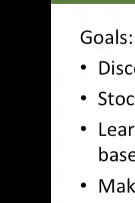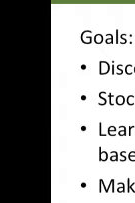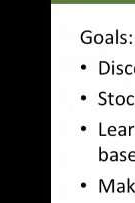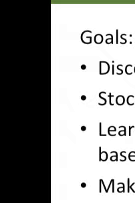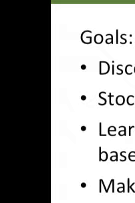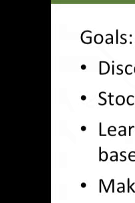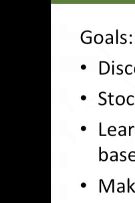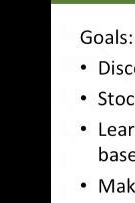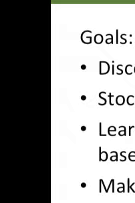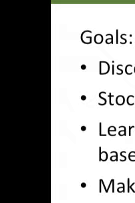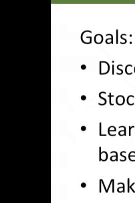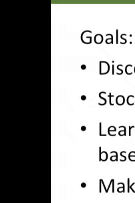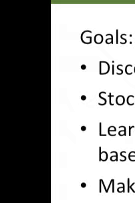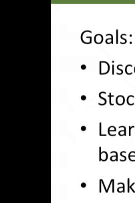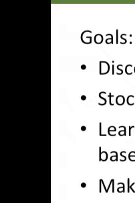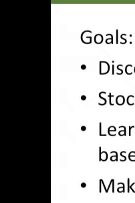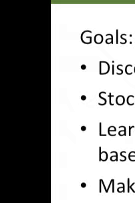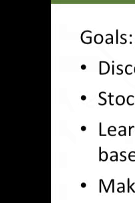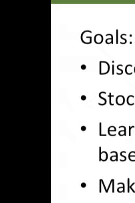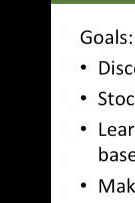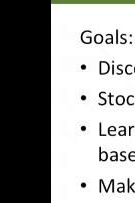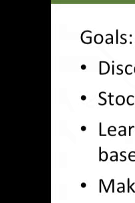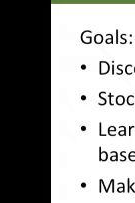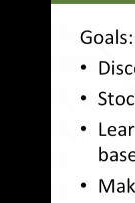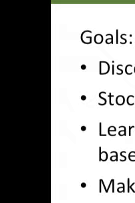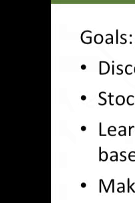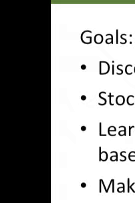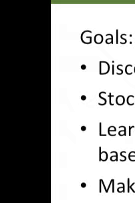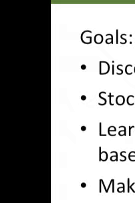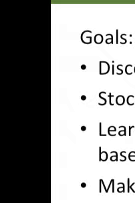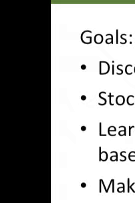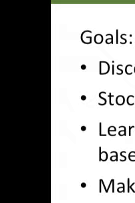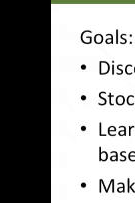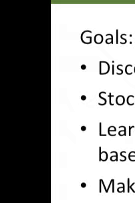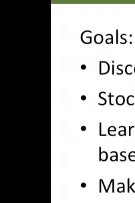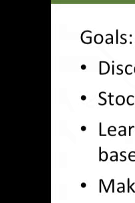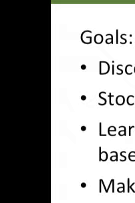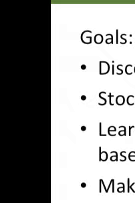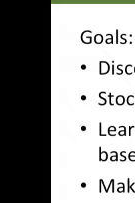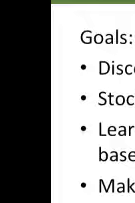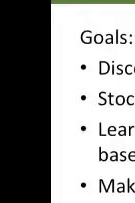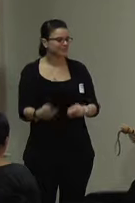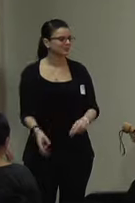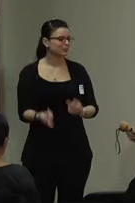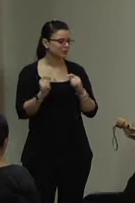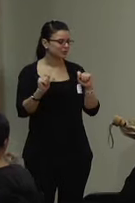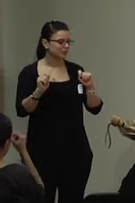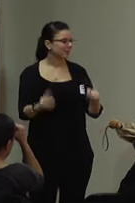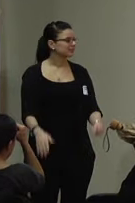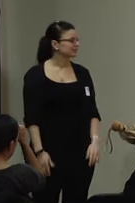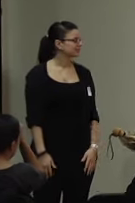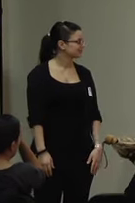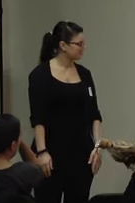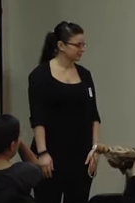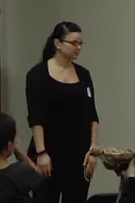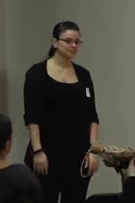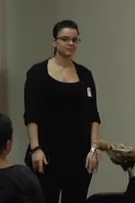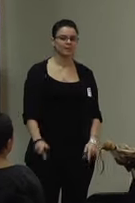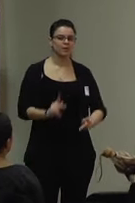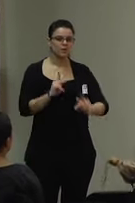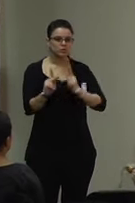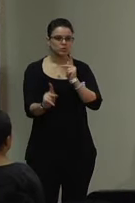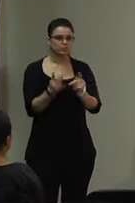in the world to make it workable at work and out with friends at restaurants, and we're going to make it really fun. So when people are looking